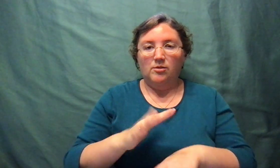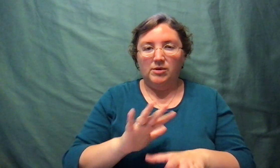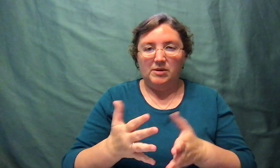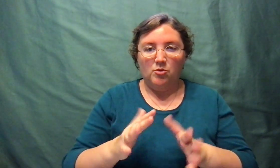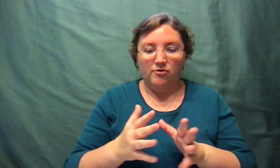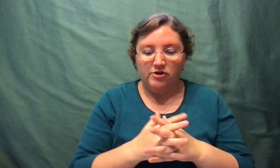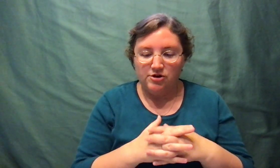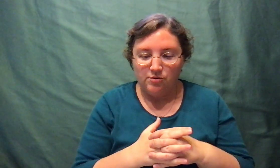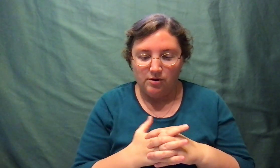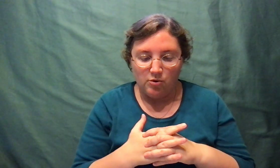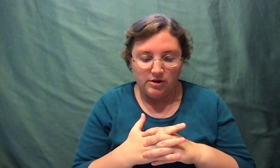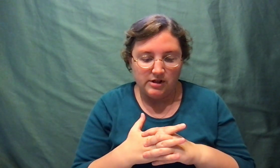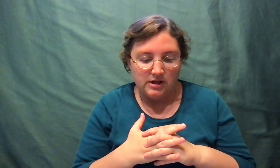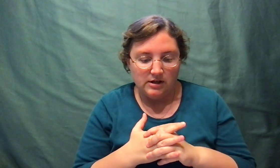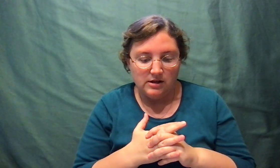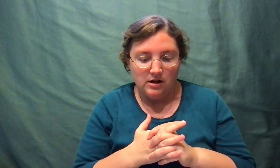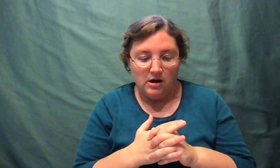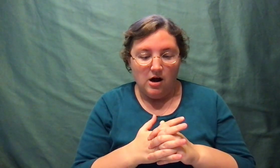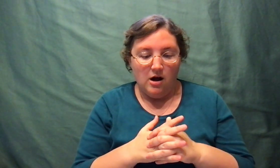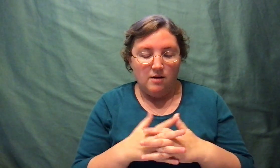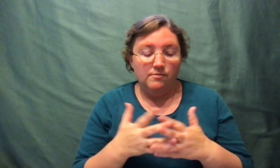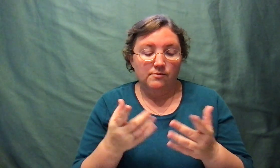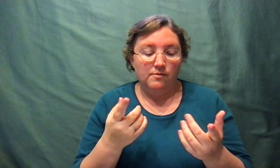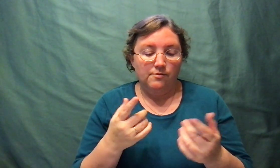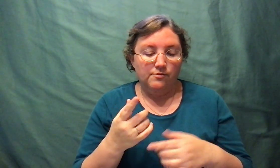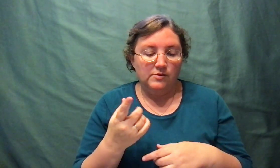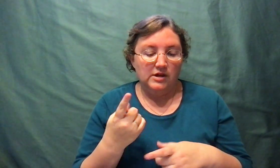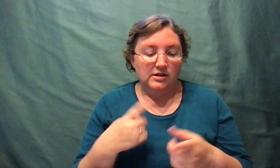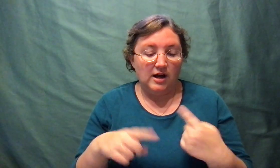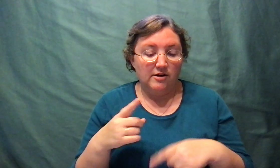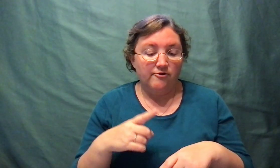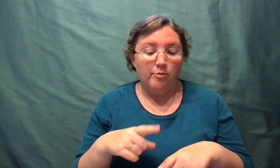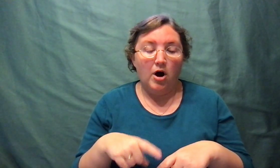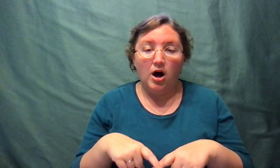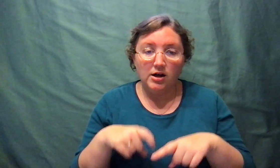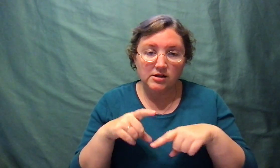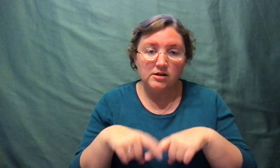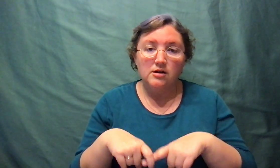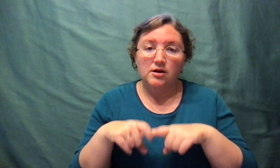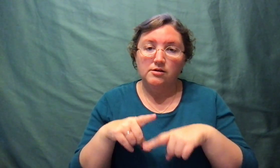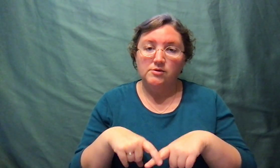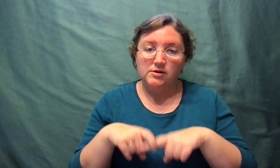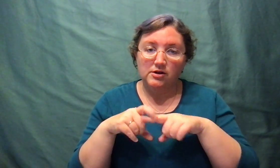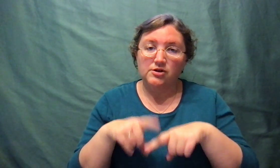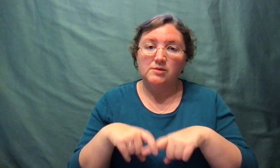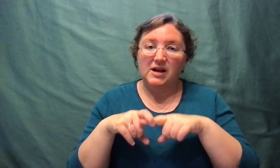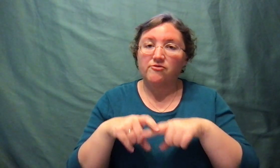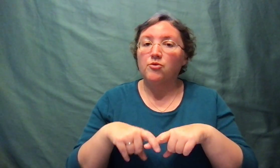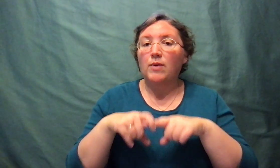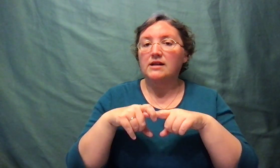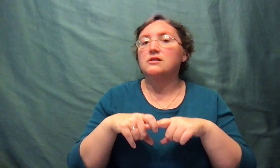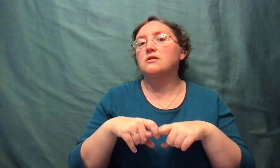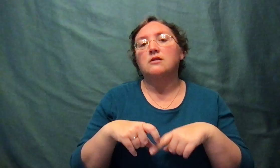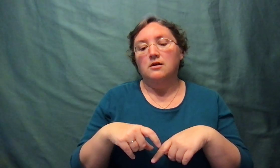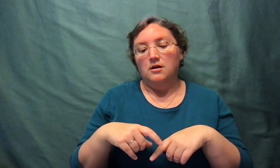it be more visual and more distinct. A sign for pause or suspend for rests.